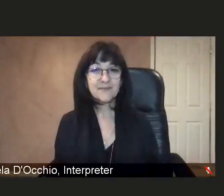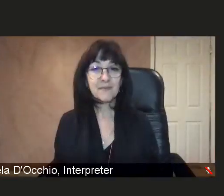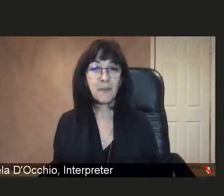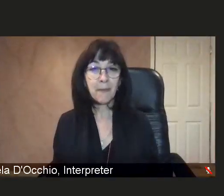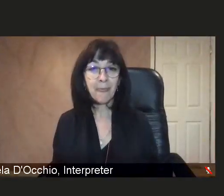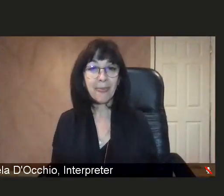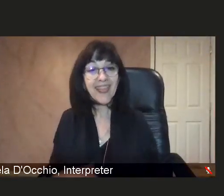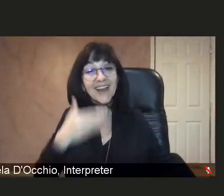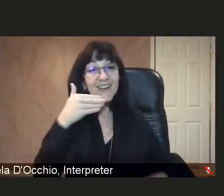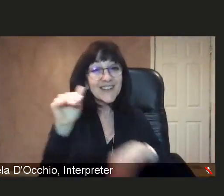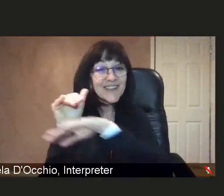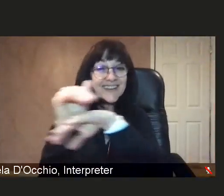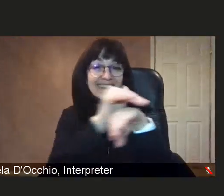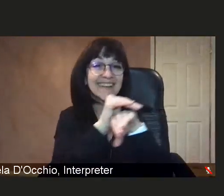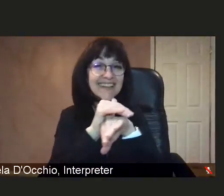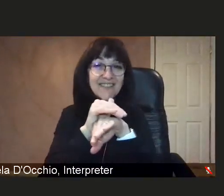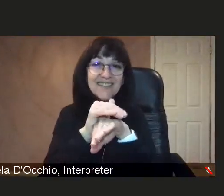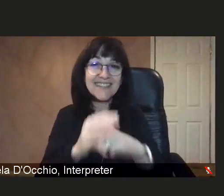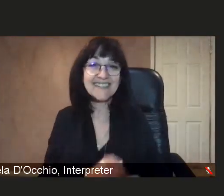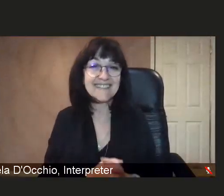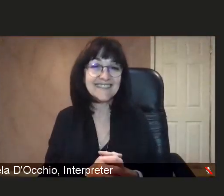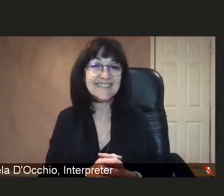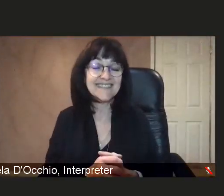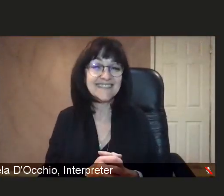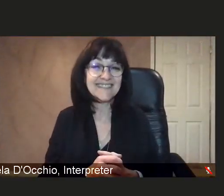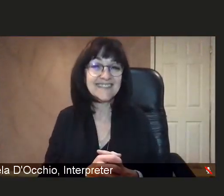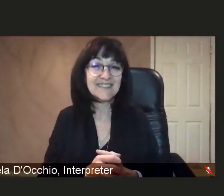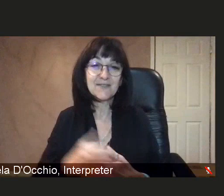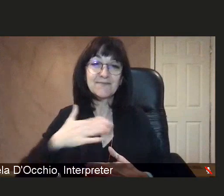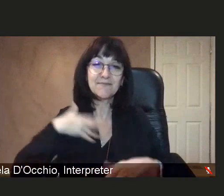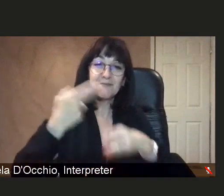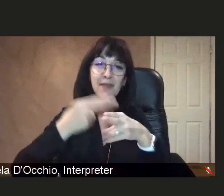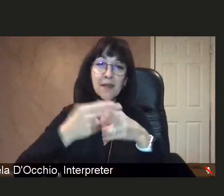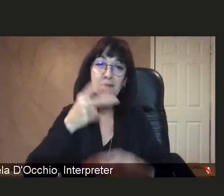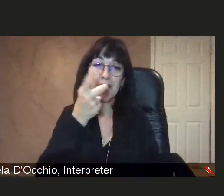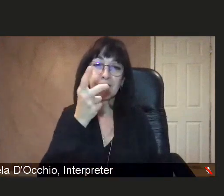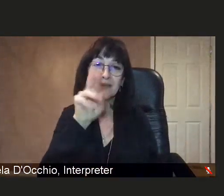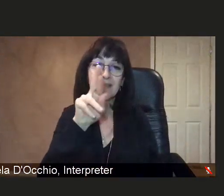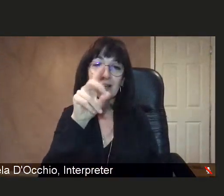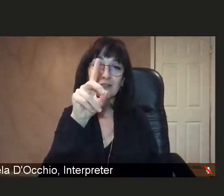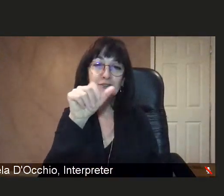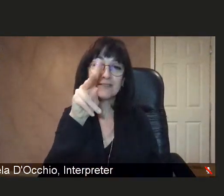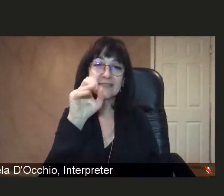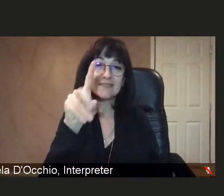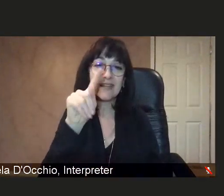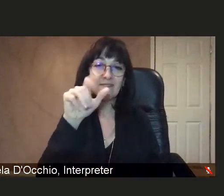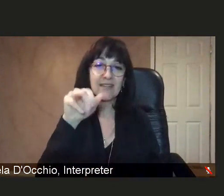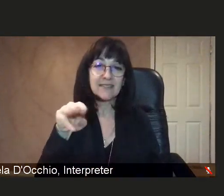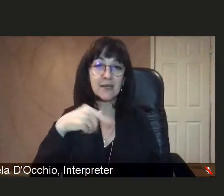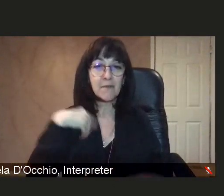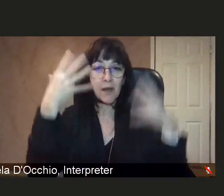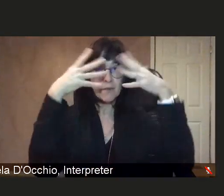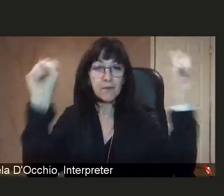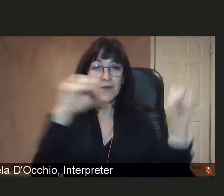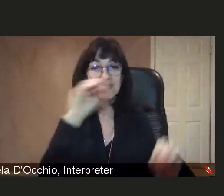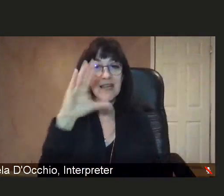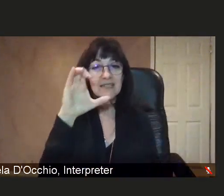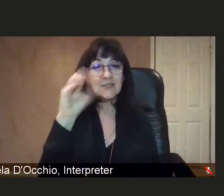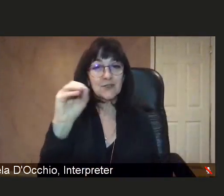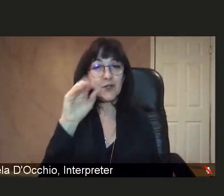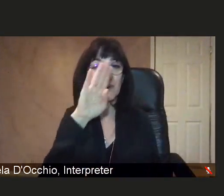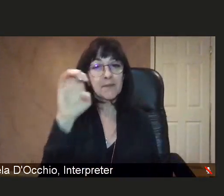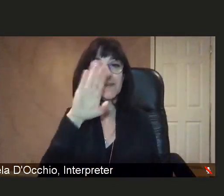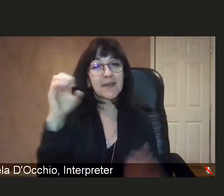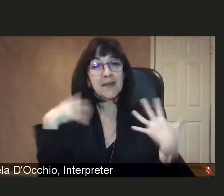Good evening, everybody. My name is Dr. David Tam, and I'm the President and CEO at Beebe